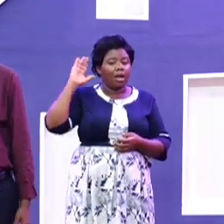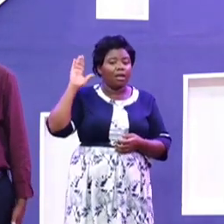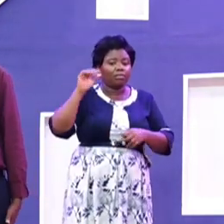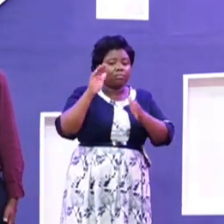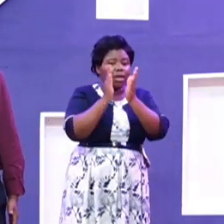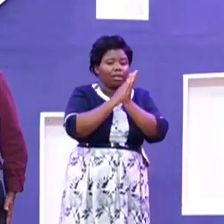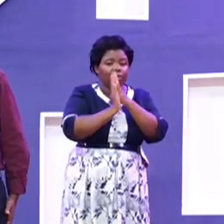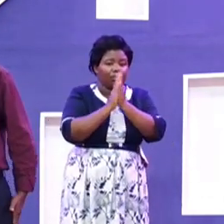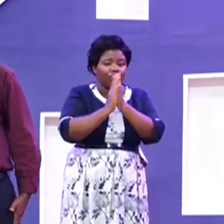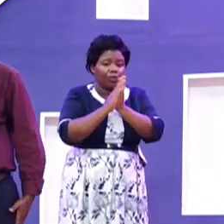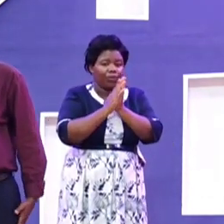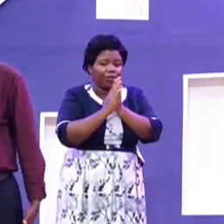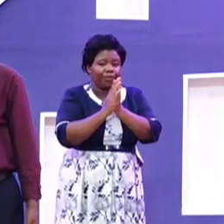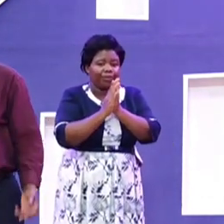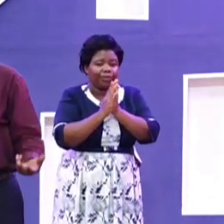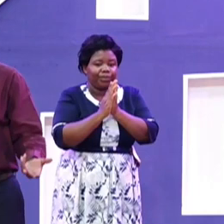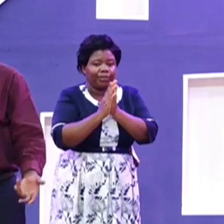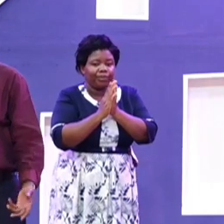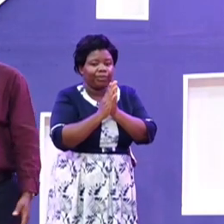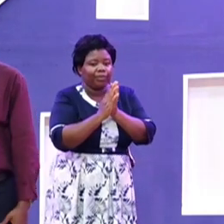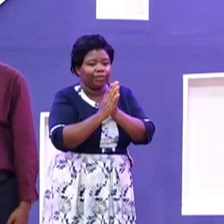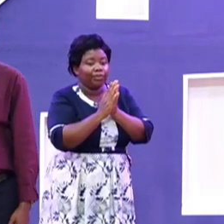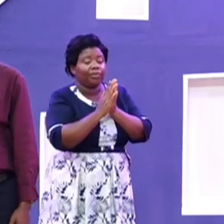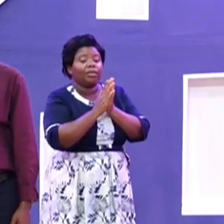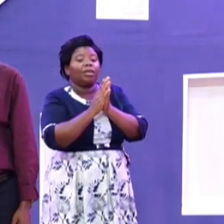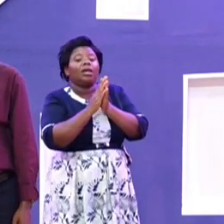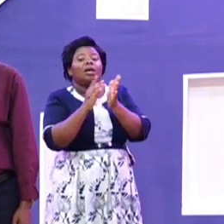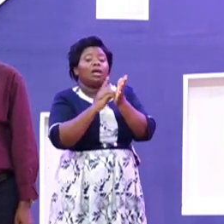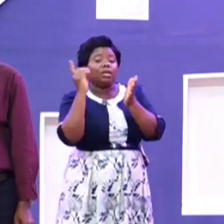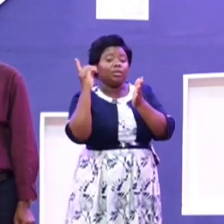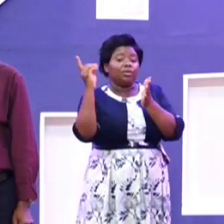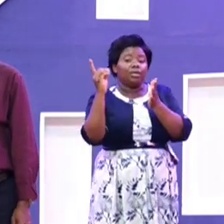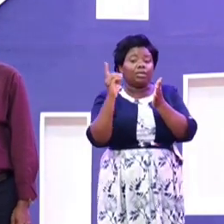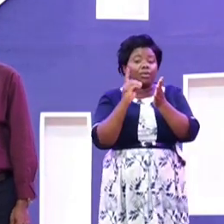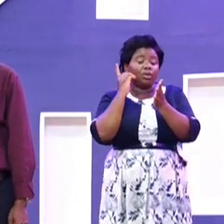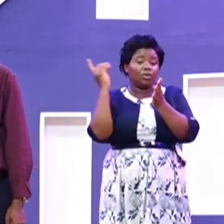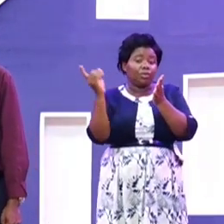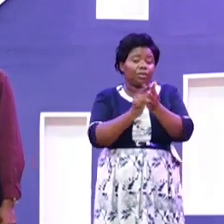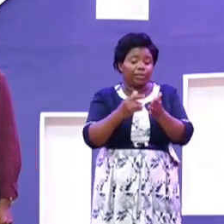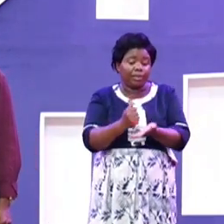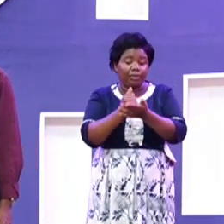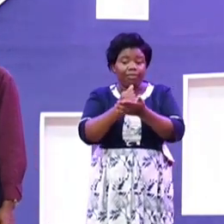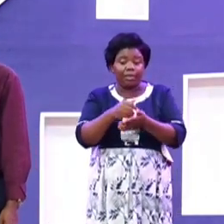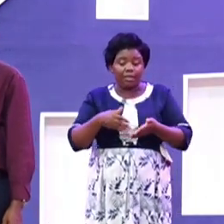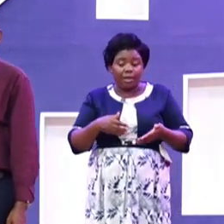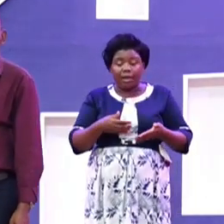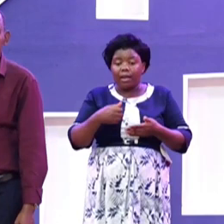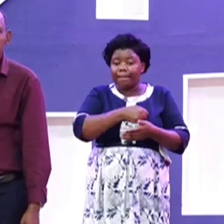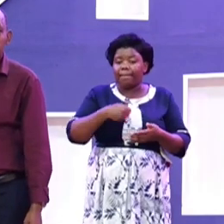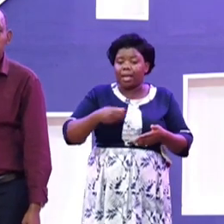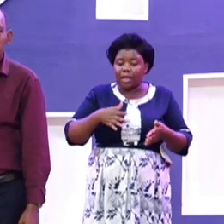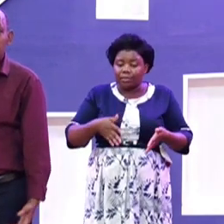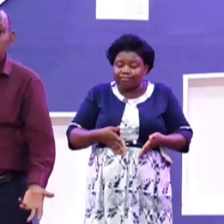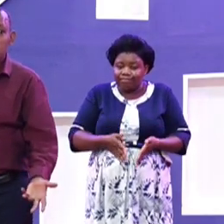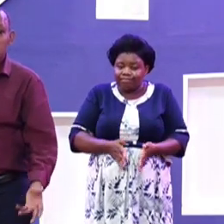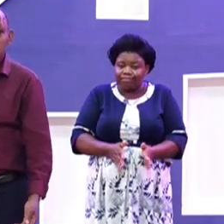story. I've ever heard of a story. Omusawo yali azaalisa omukyala. A doctor or a midwife was helping a wife to give